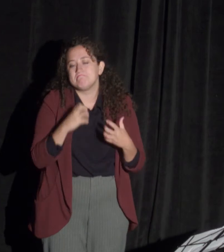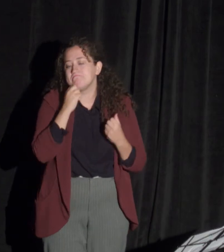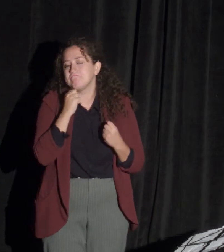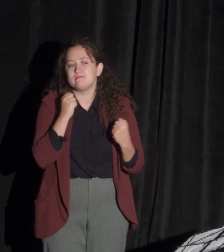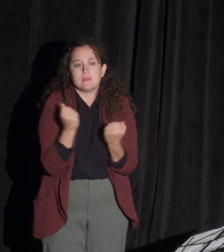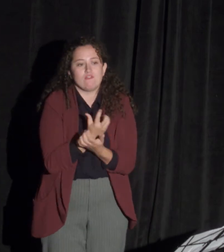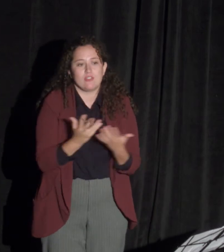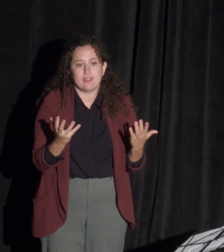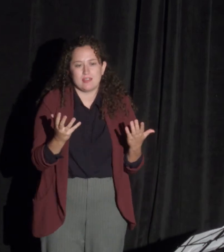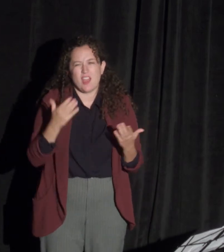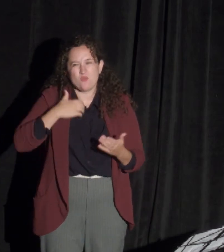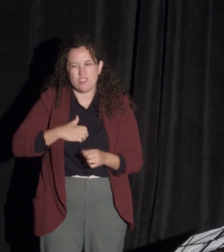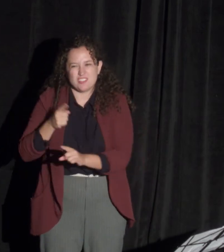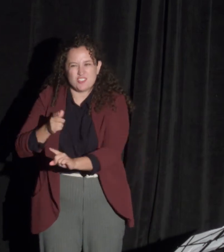too. Thank you so much.